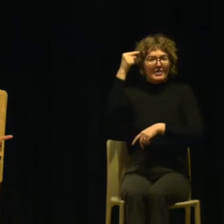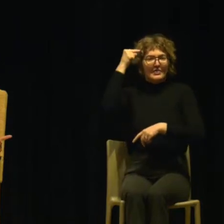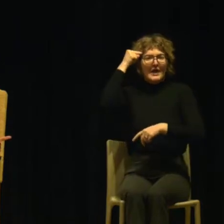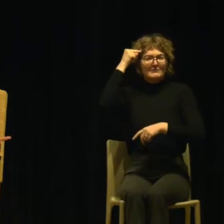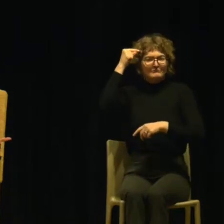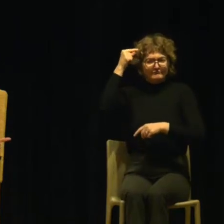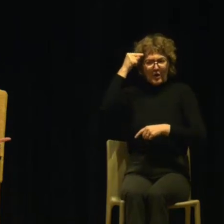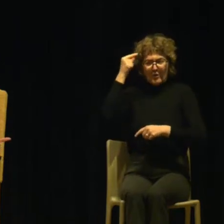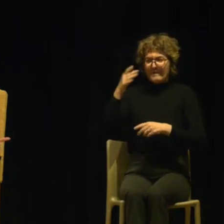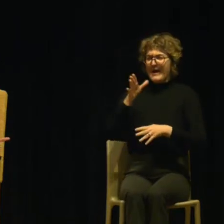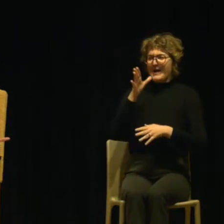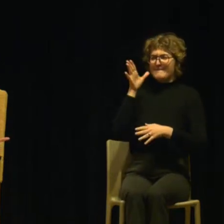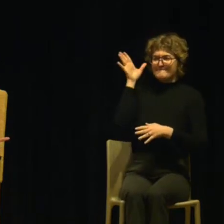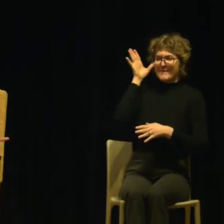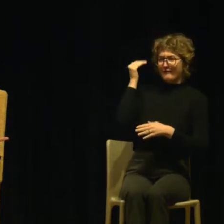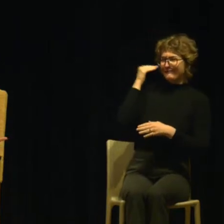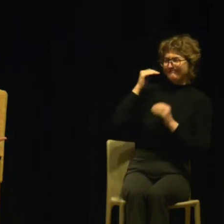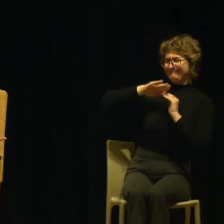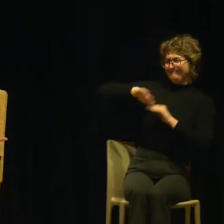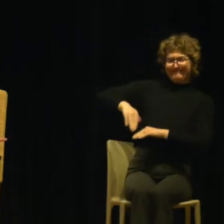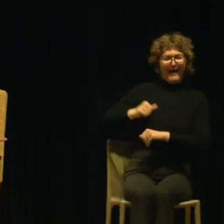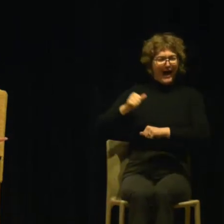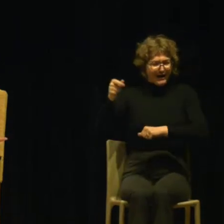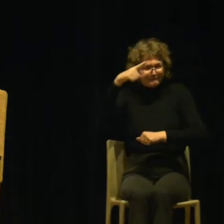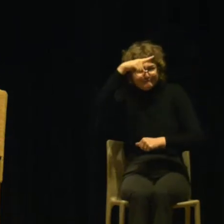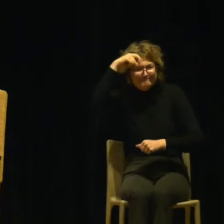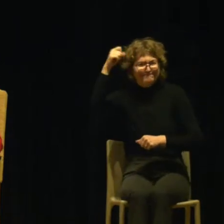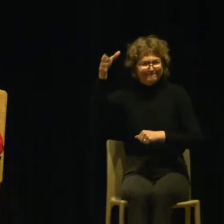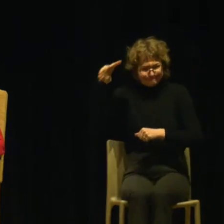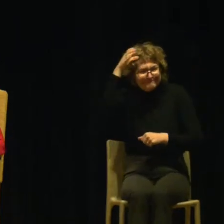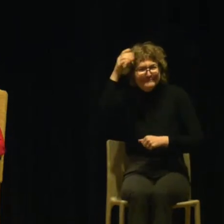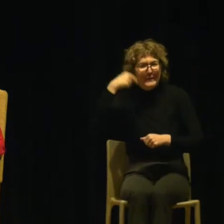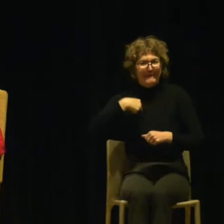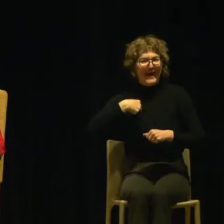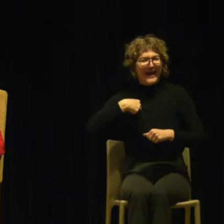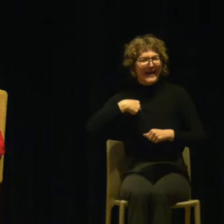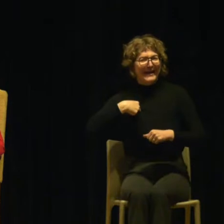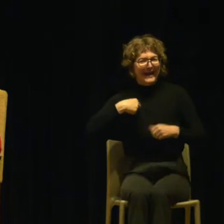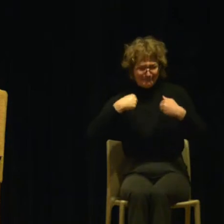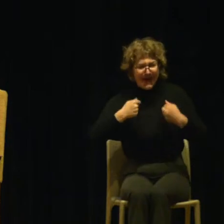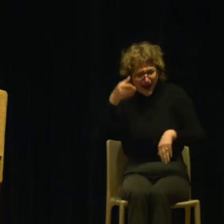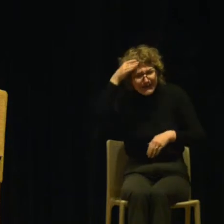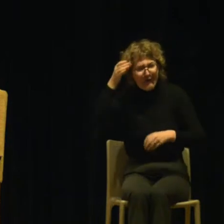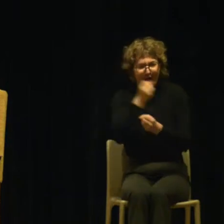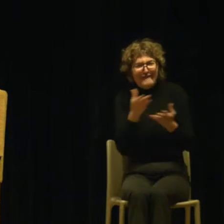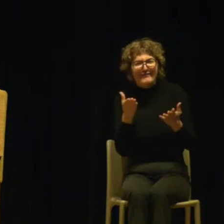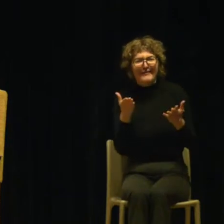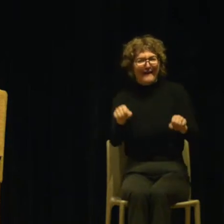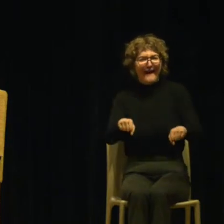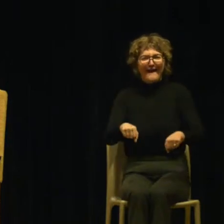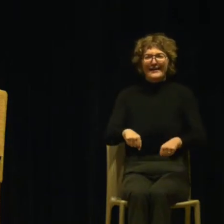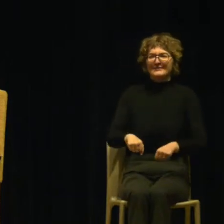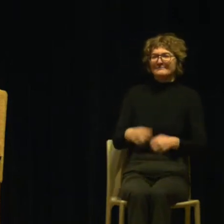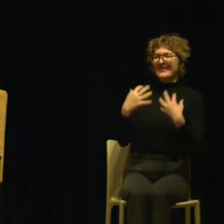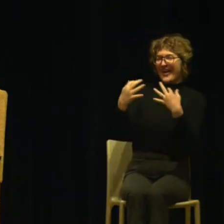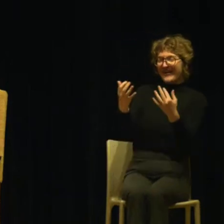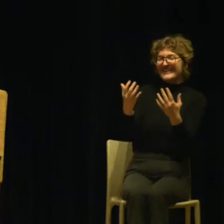than their parents. You know that. Say that one more time. Say it again. Where are my children?